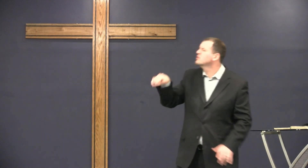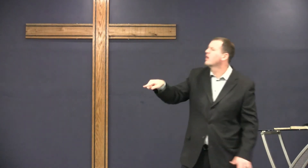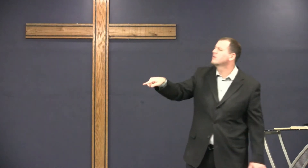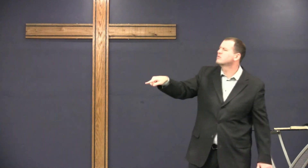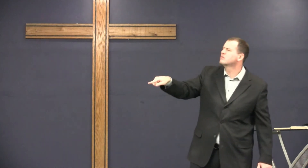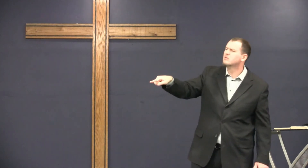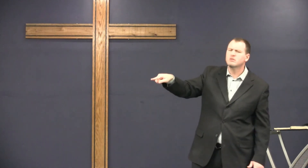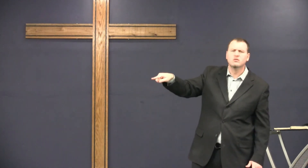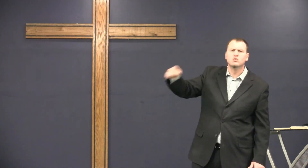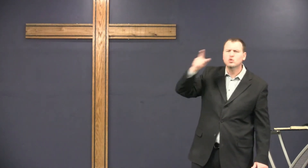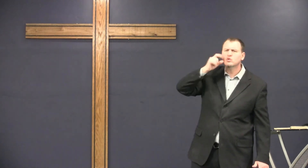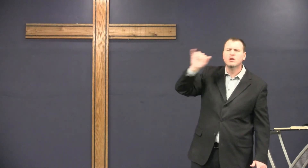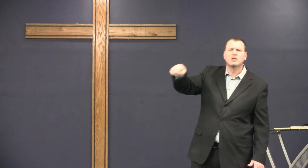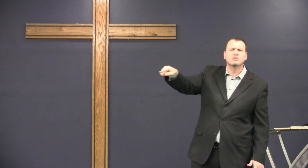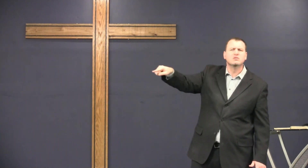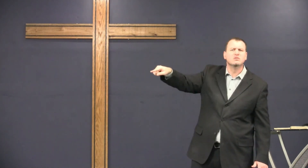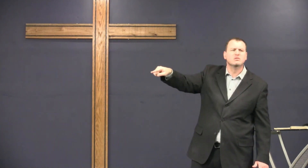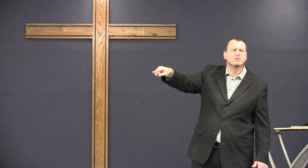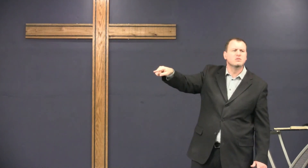in Jerusalem. Who's that?